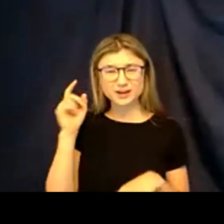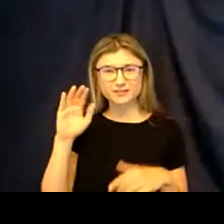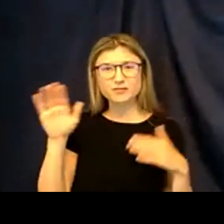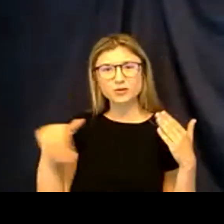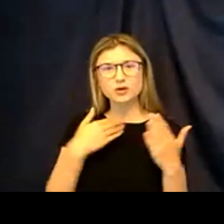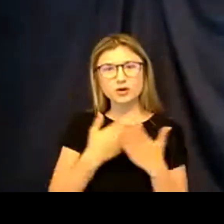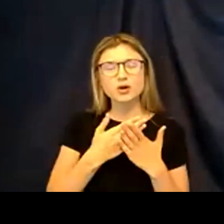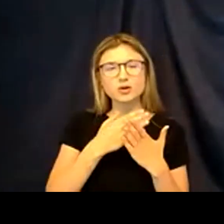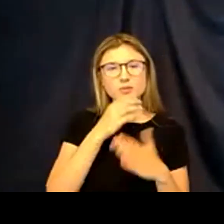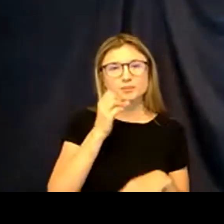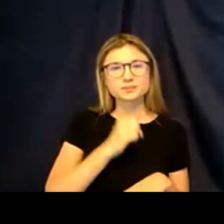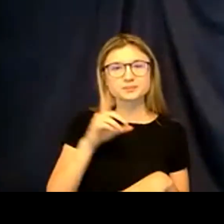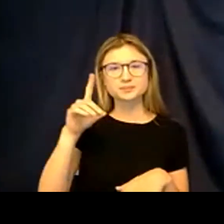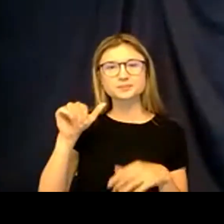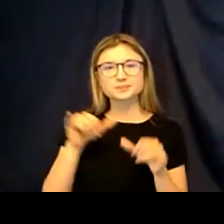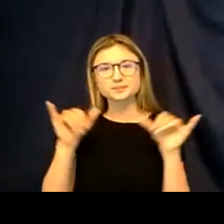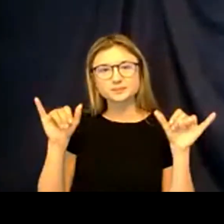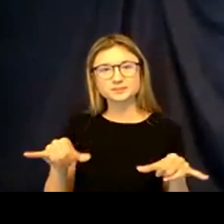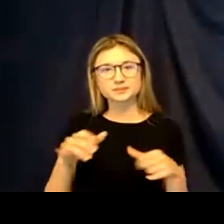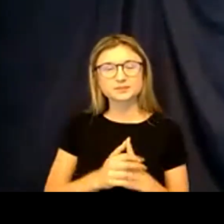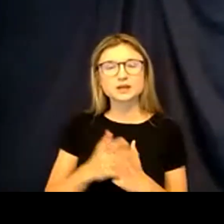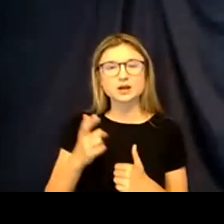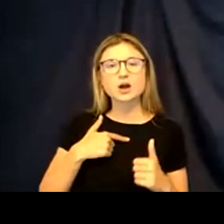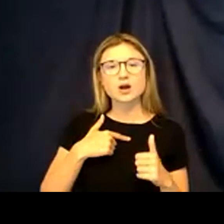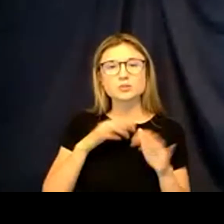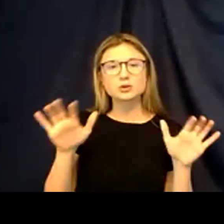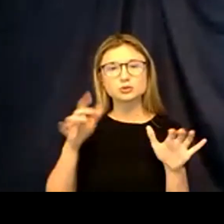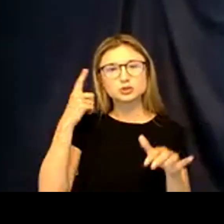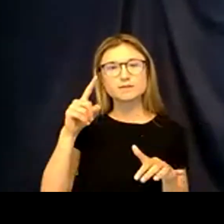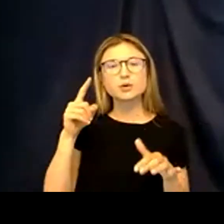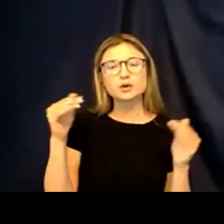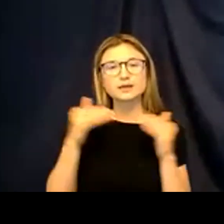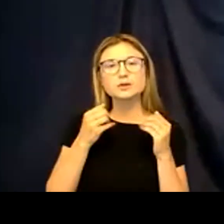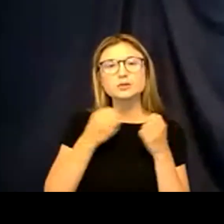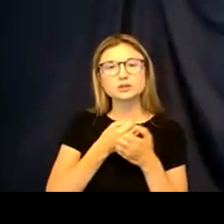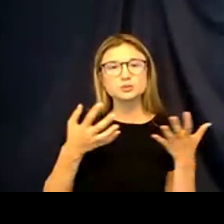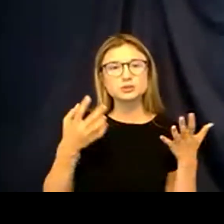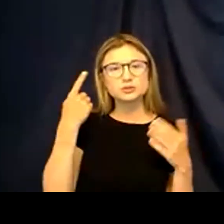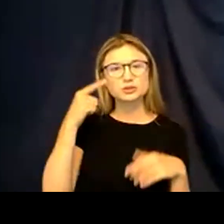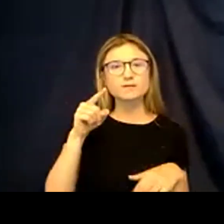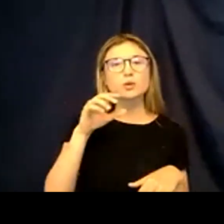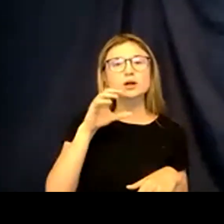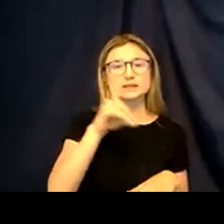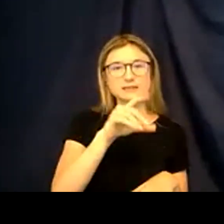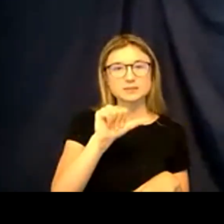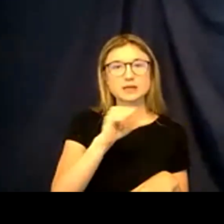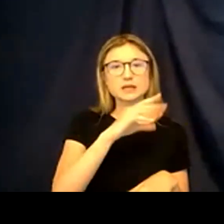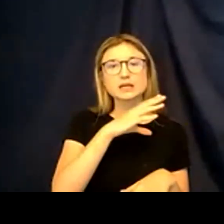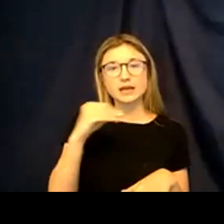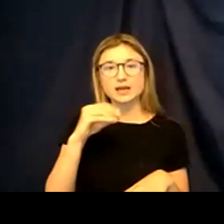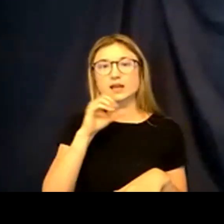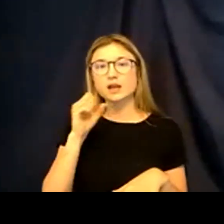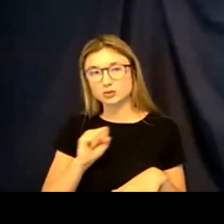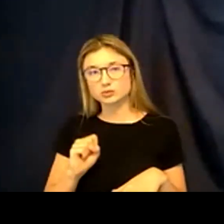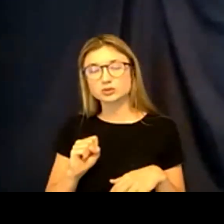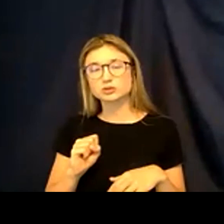great. I'll make a motion that there be parity in service rate across disability and elderly service system. And I'm sorry,